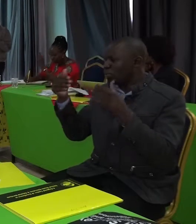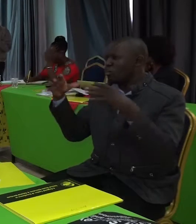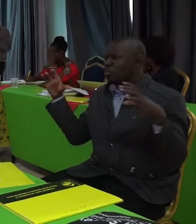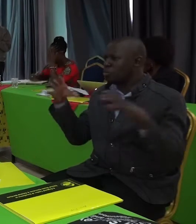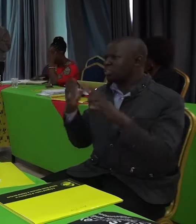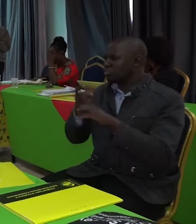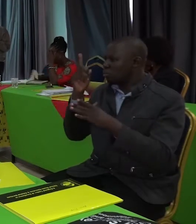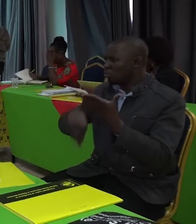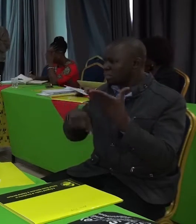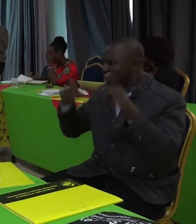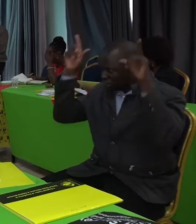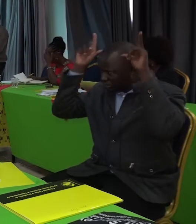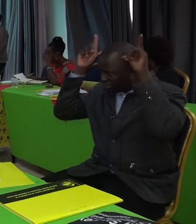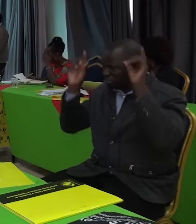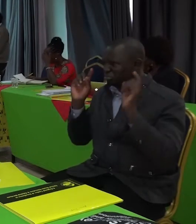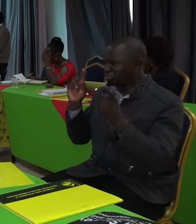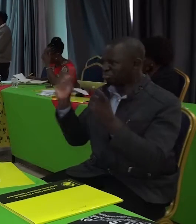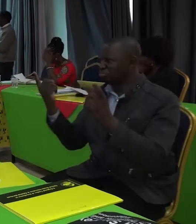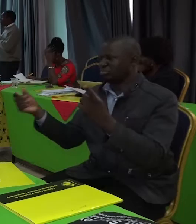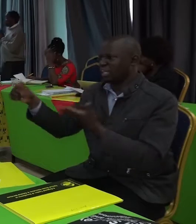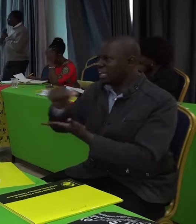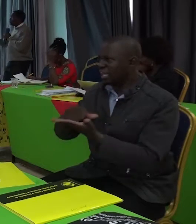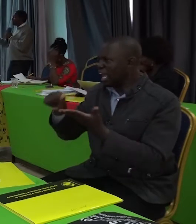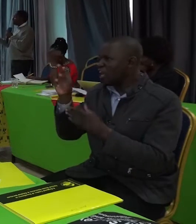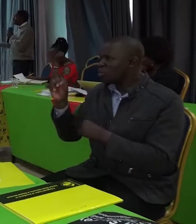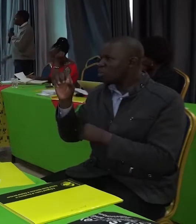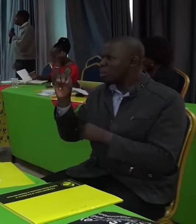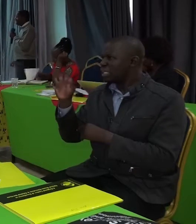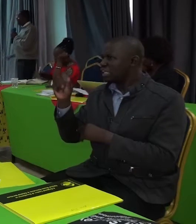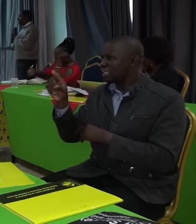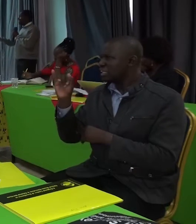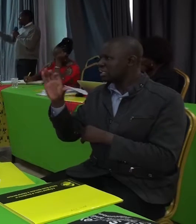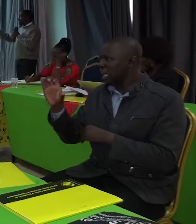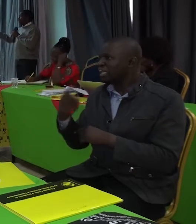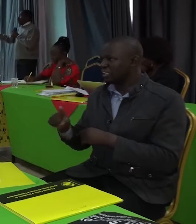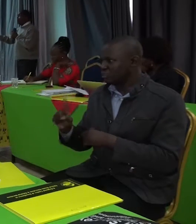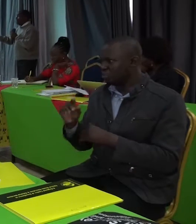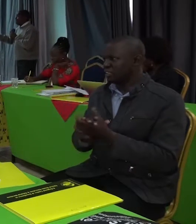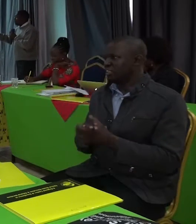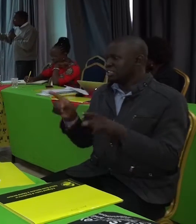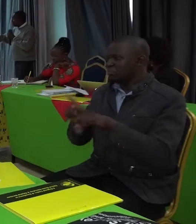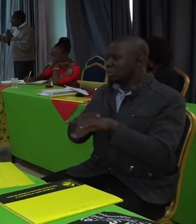the African context in it. Nomadic communities, children in remote environments and areas of conflict. Minority